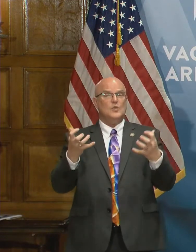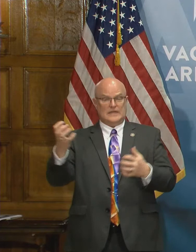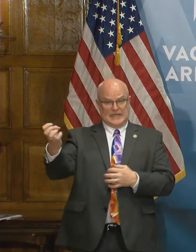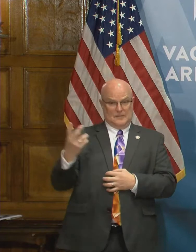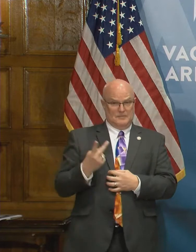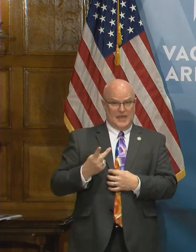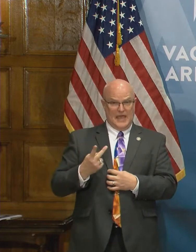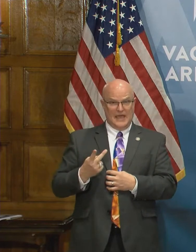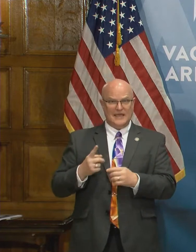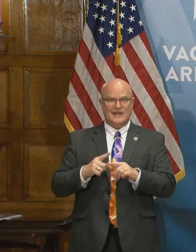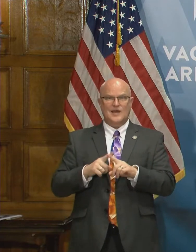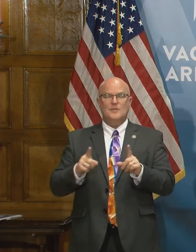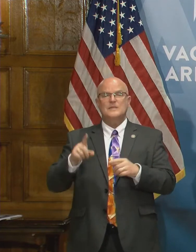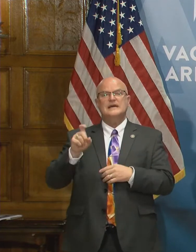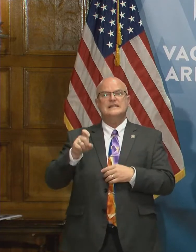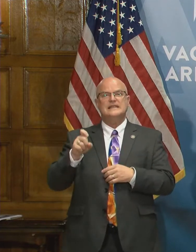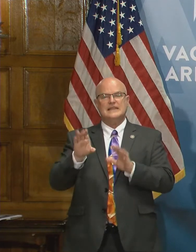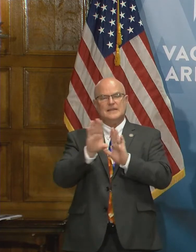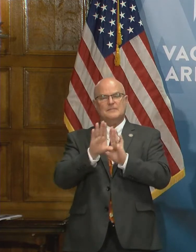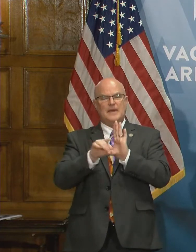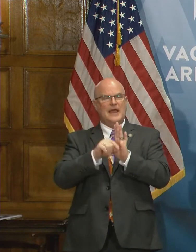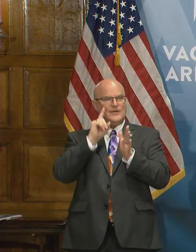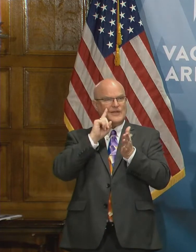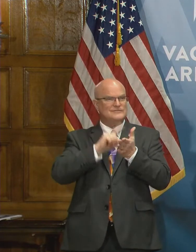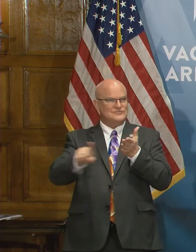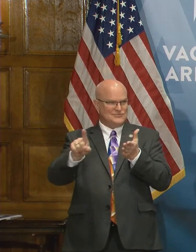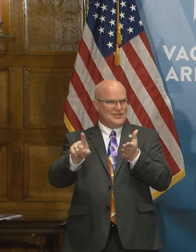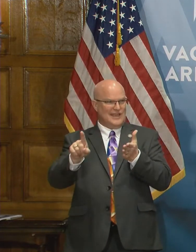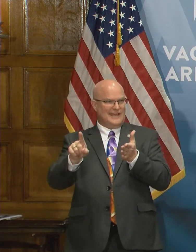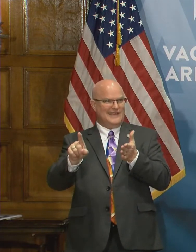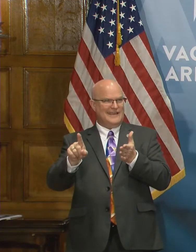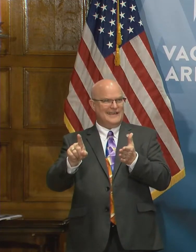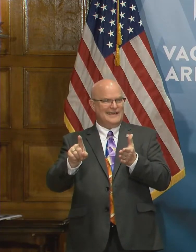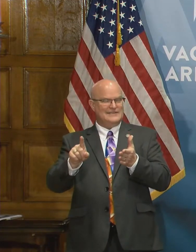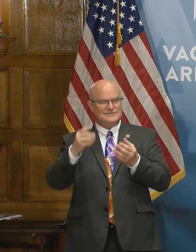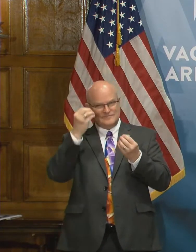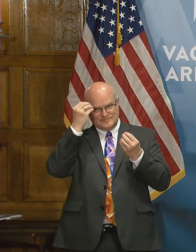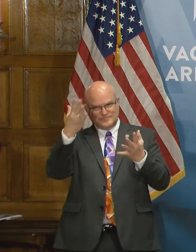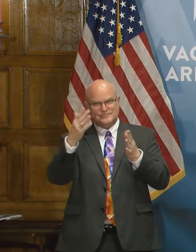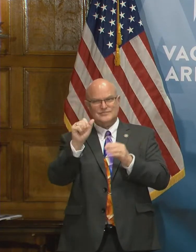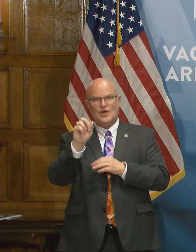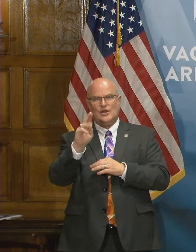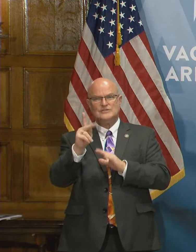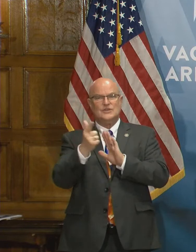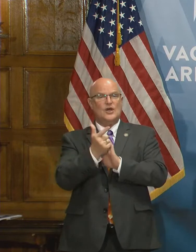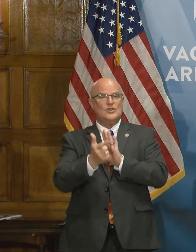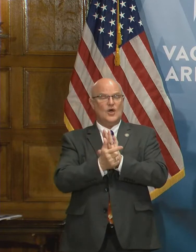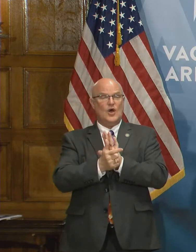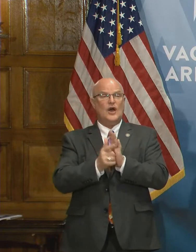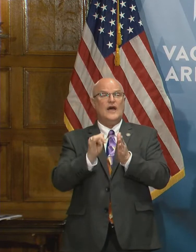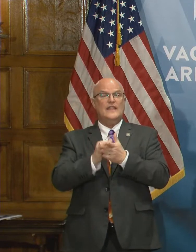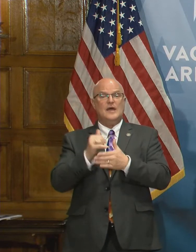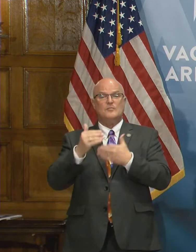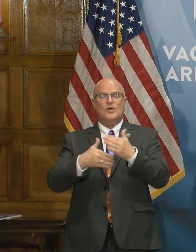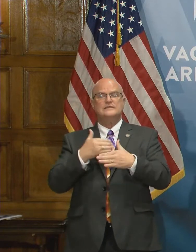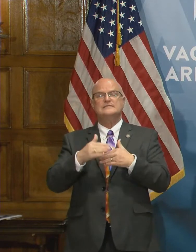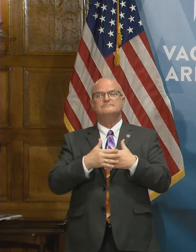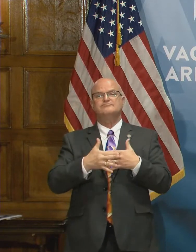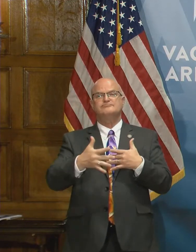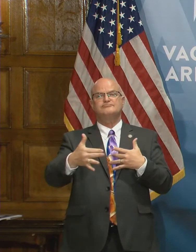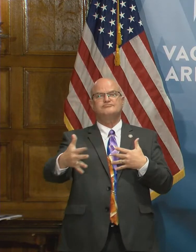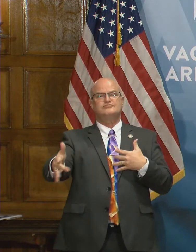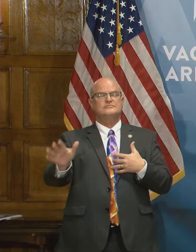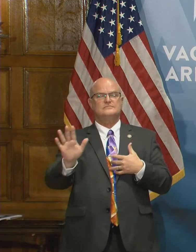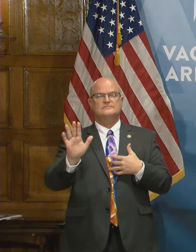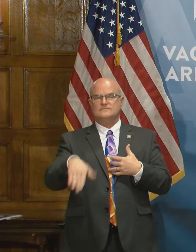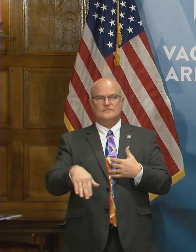come back but needed to get a background check to adhere to Arkansas law. That process was too long. So we have been